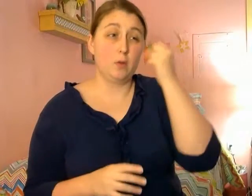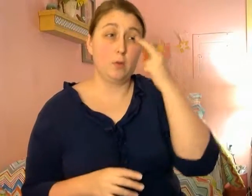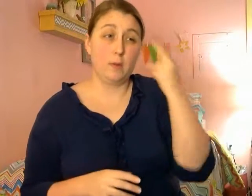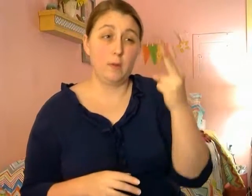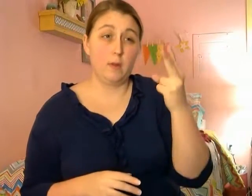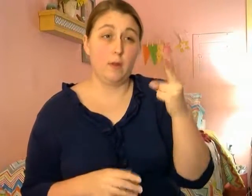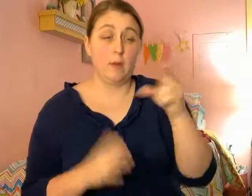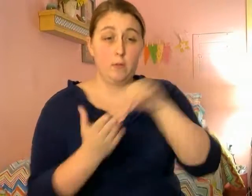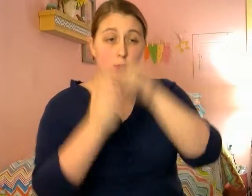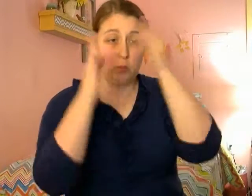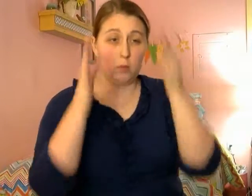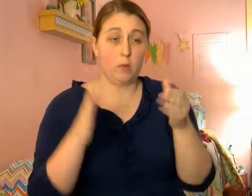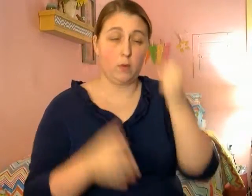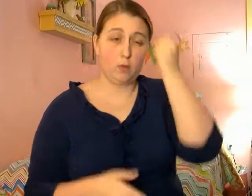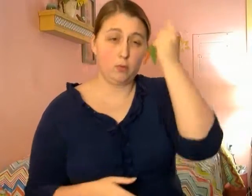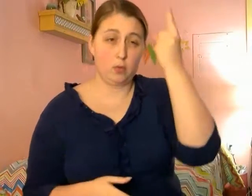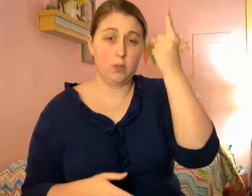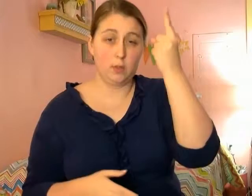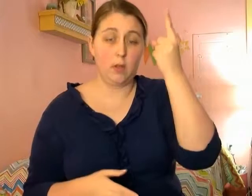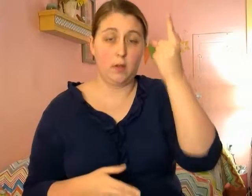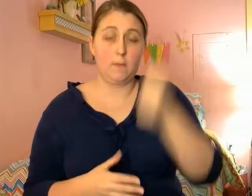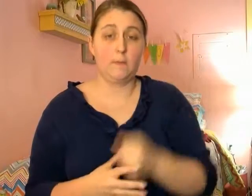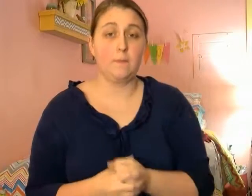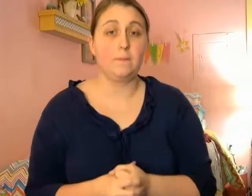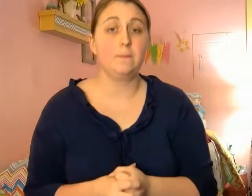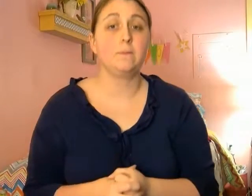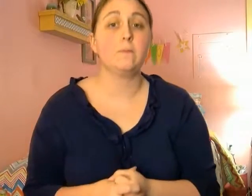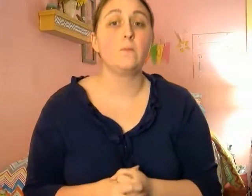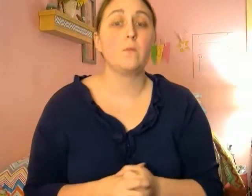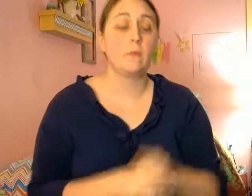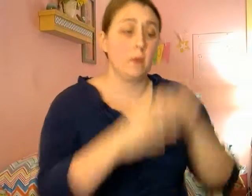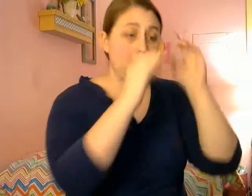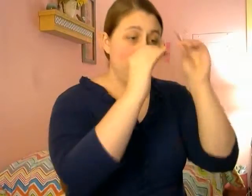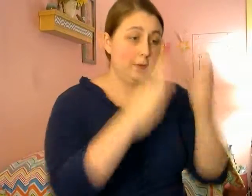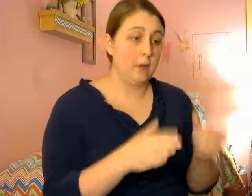it goes from the teacher to the student. My intention is always for